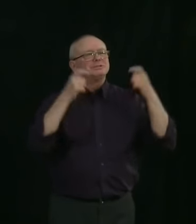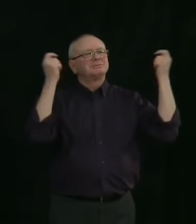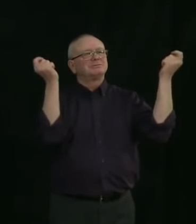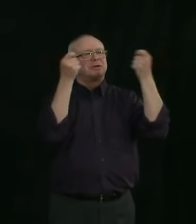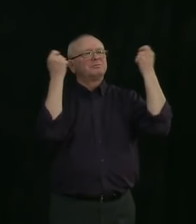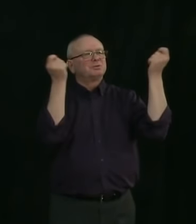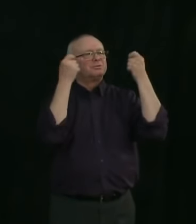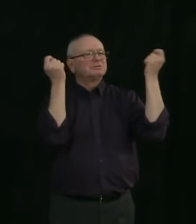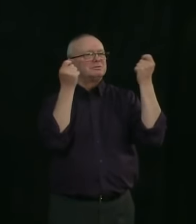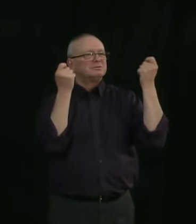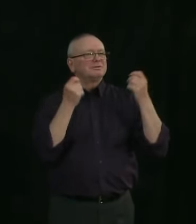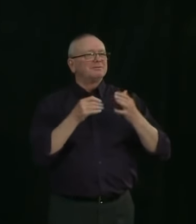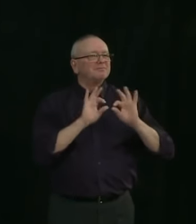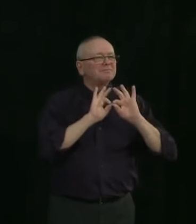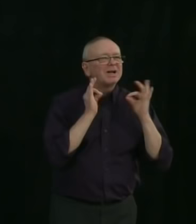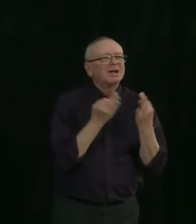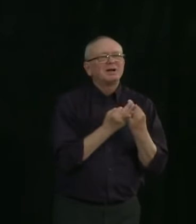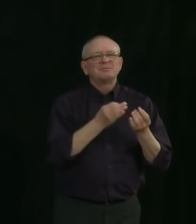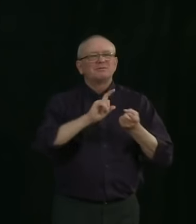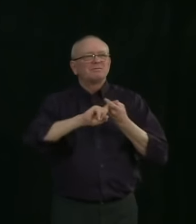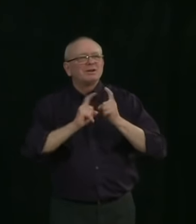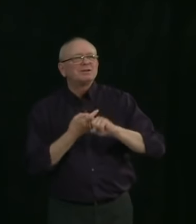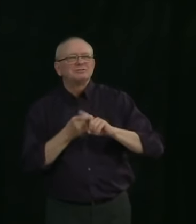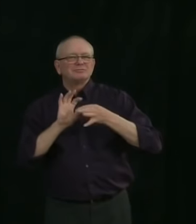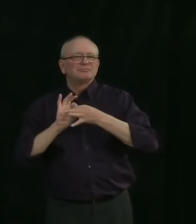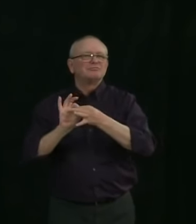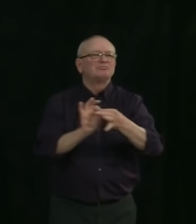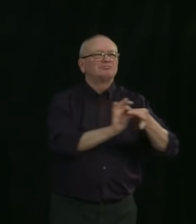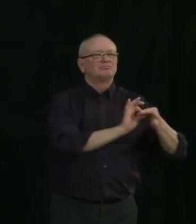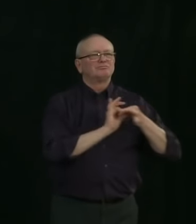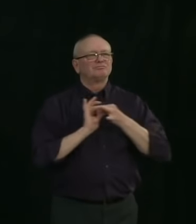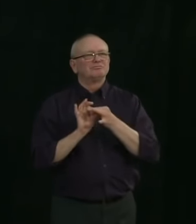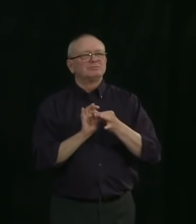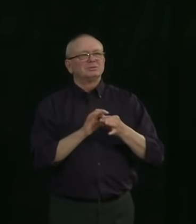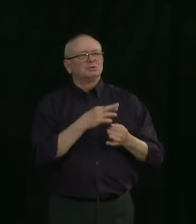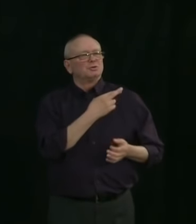with family and friends to remember the way of the cross, to